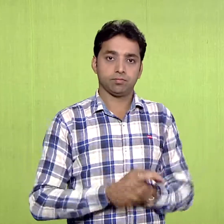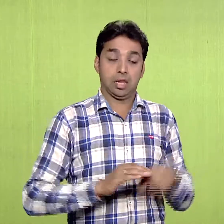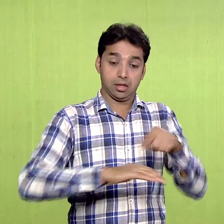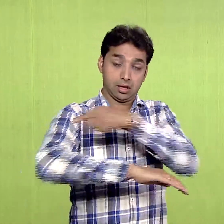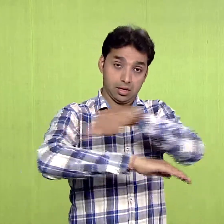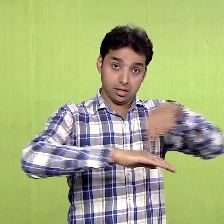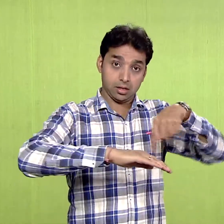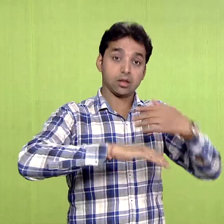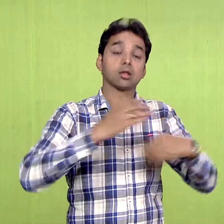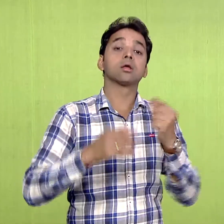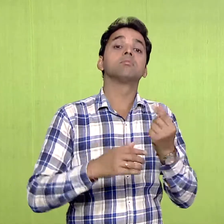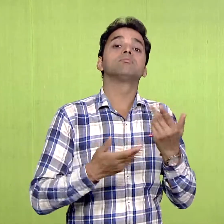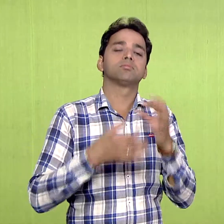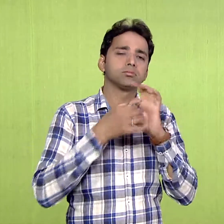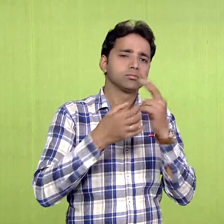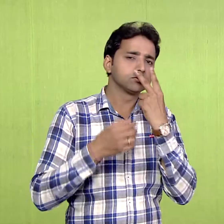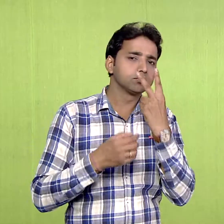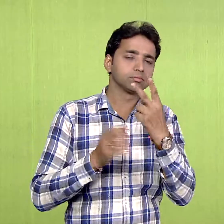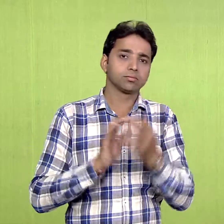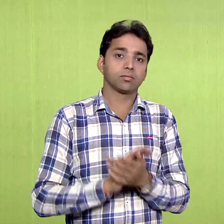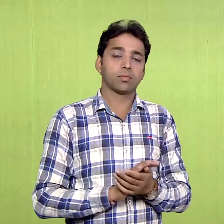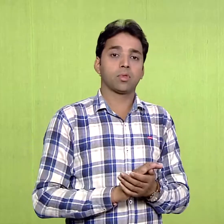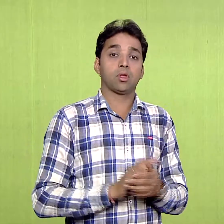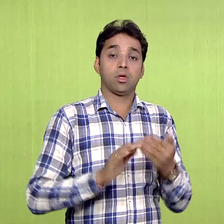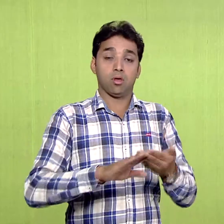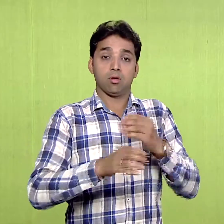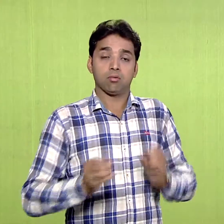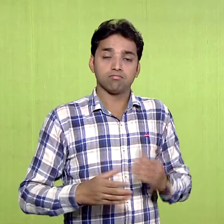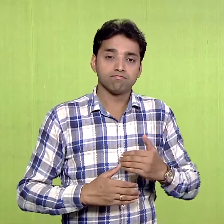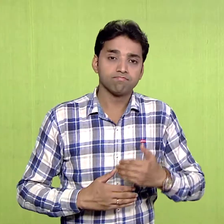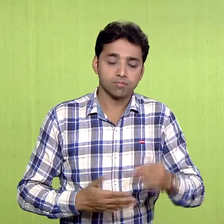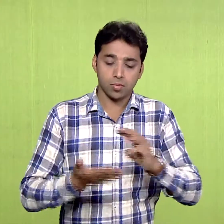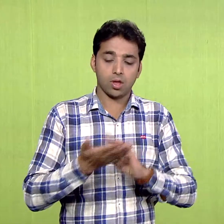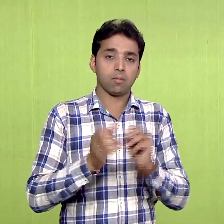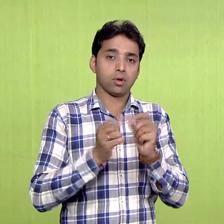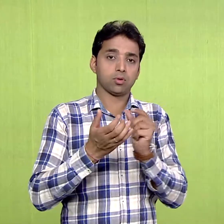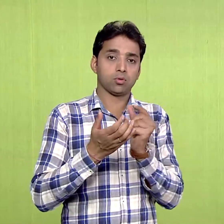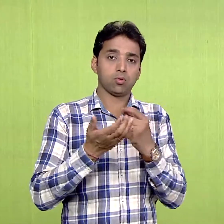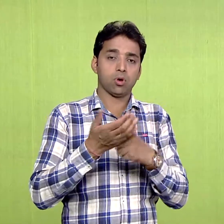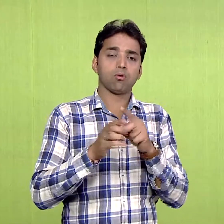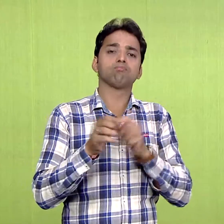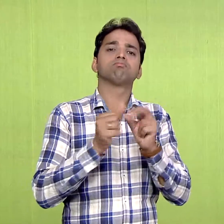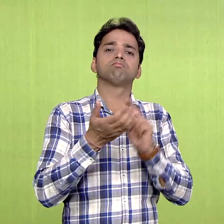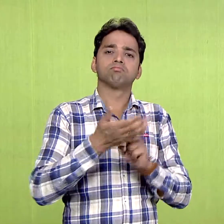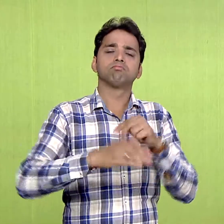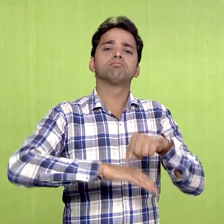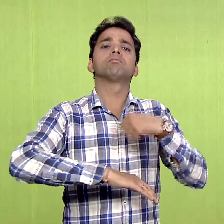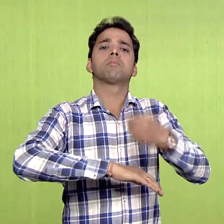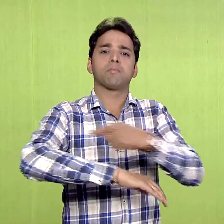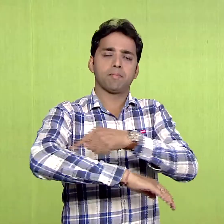The material prosperity of the Mauryans and a new religious consciousness led